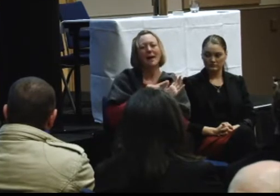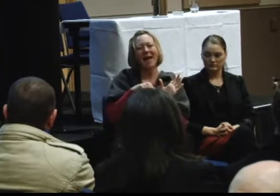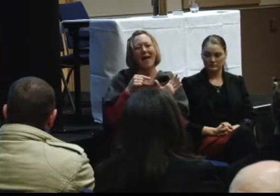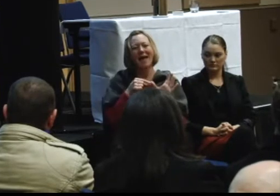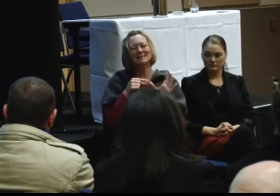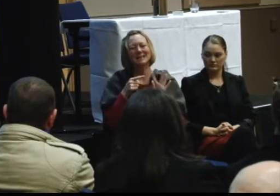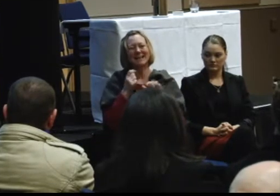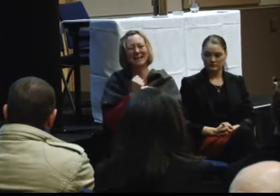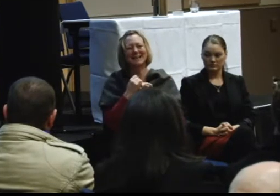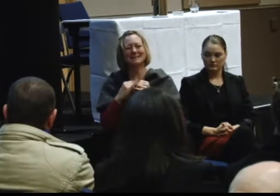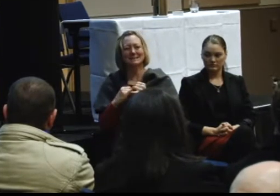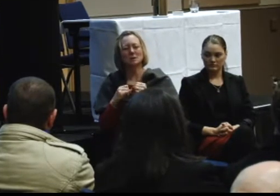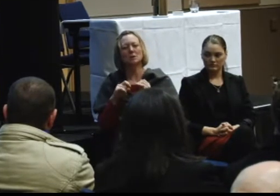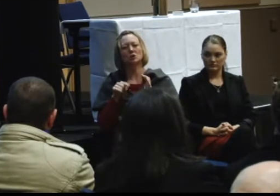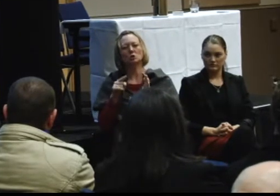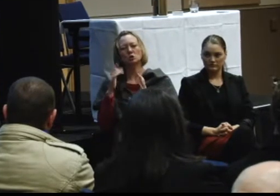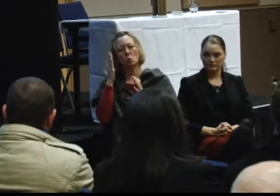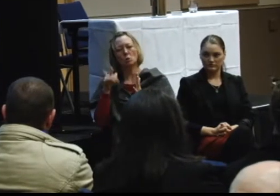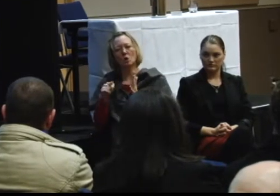am@x.school.nz, but I'll send out with the NetHui